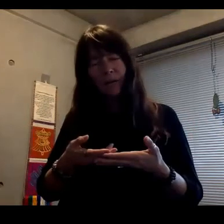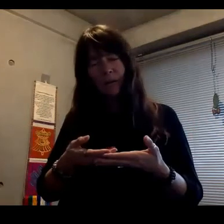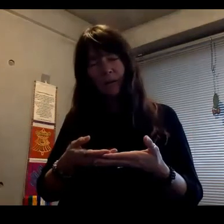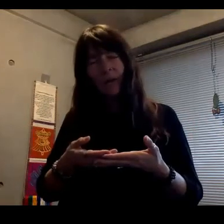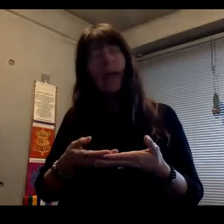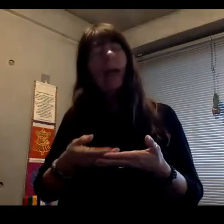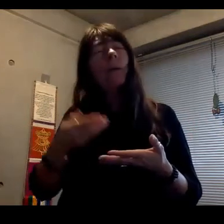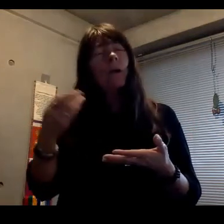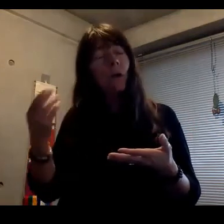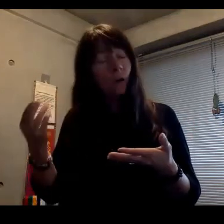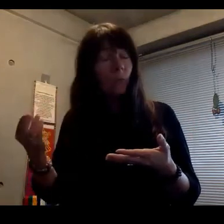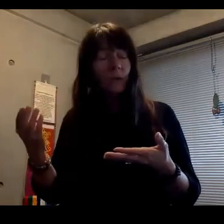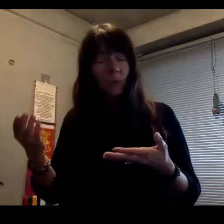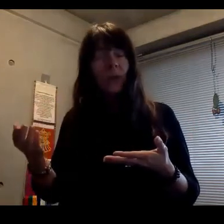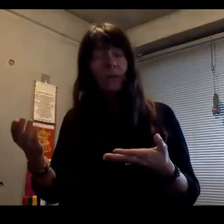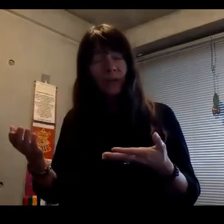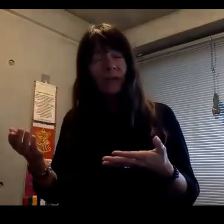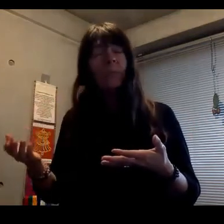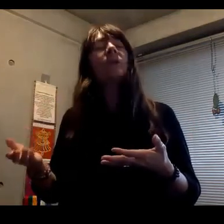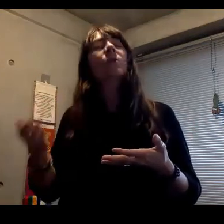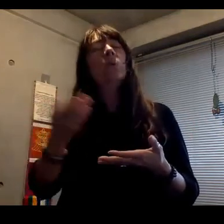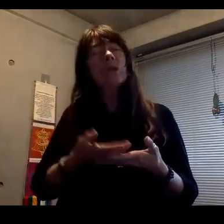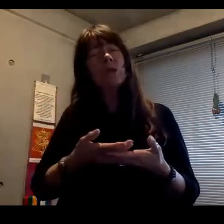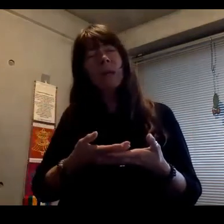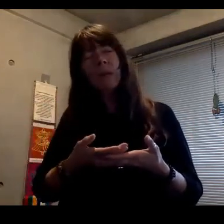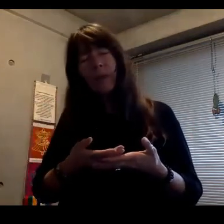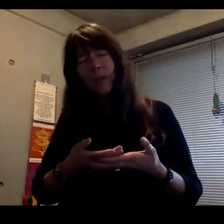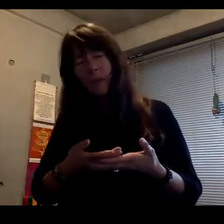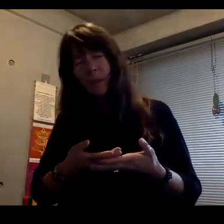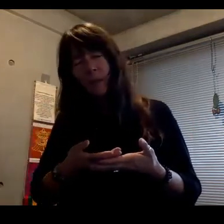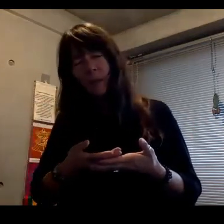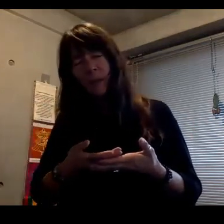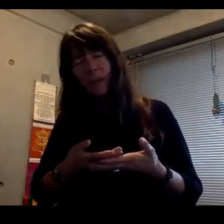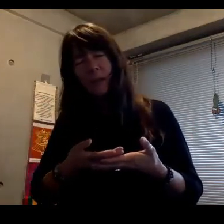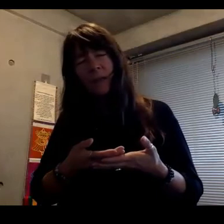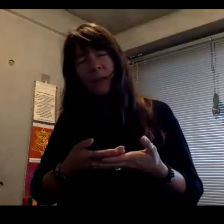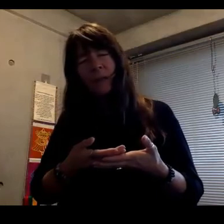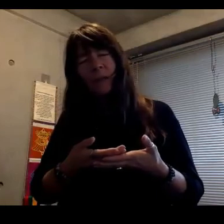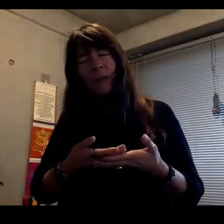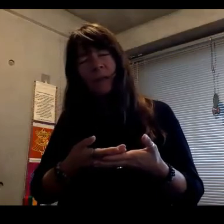alive. And there are always willing victims who wish to become victims.